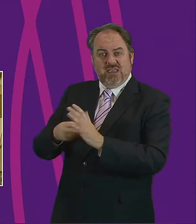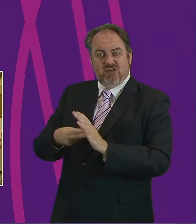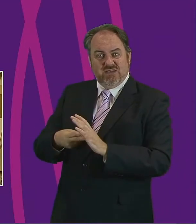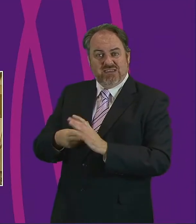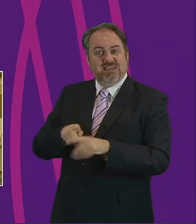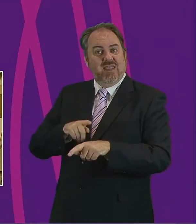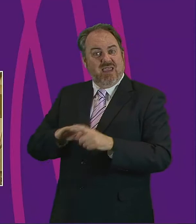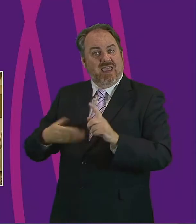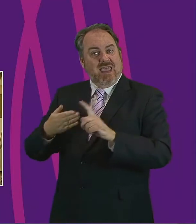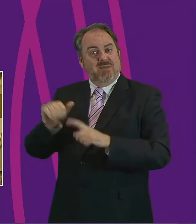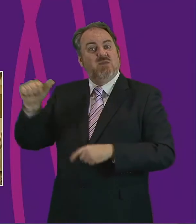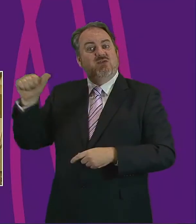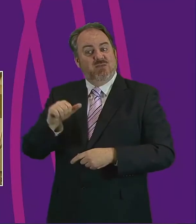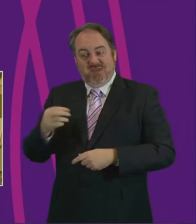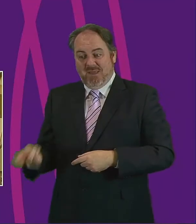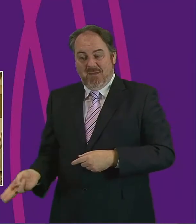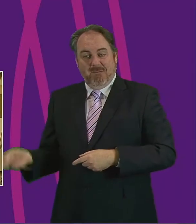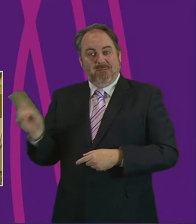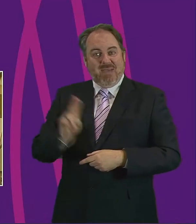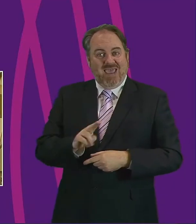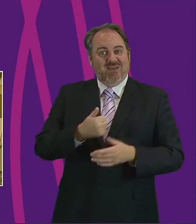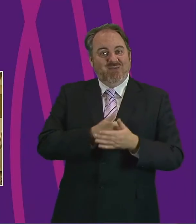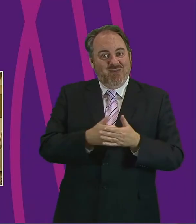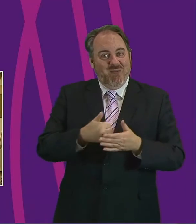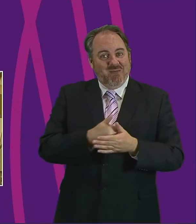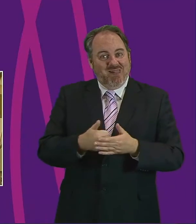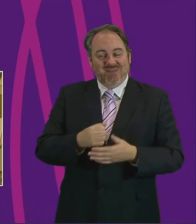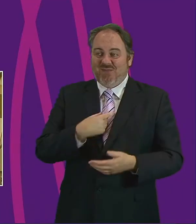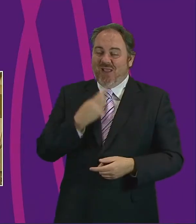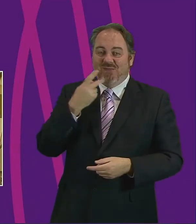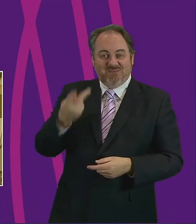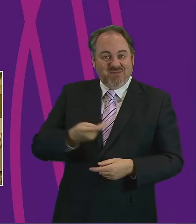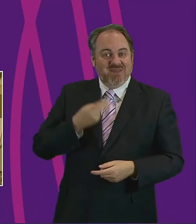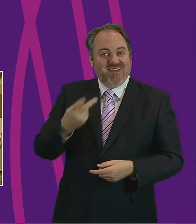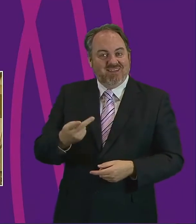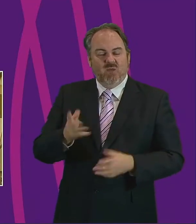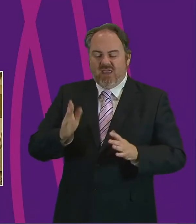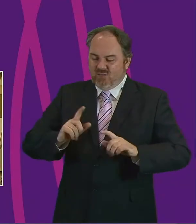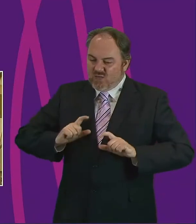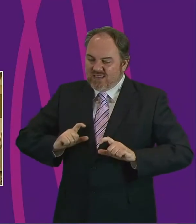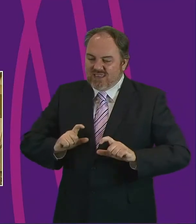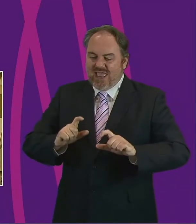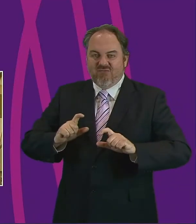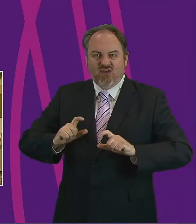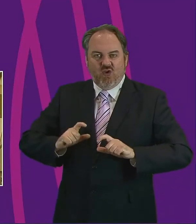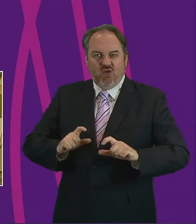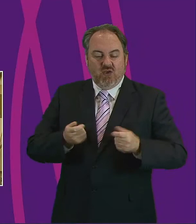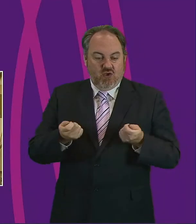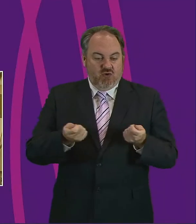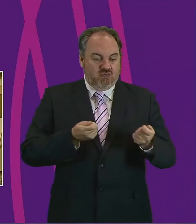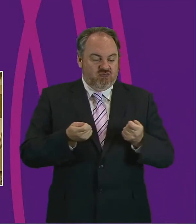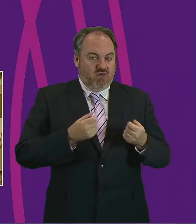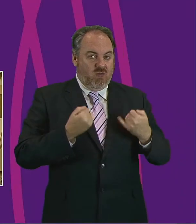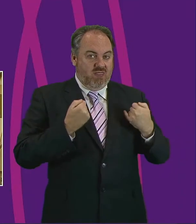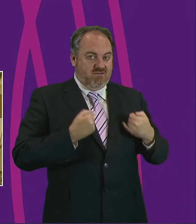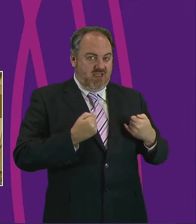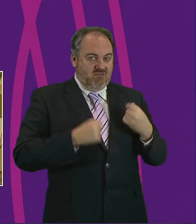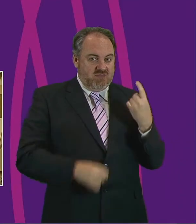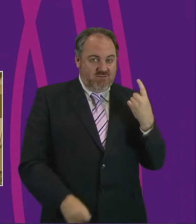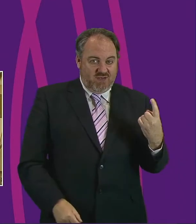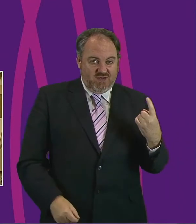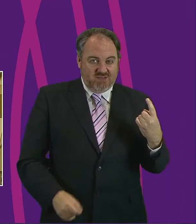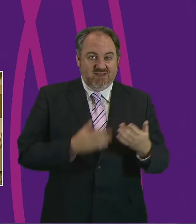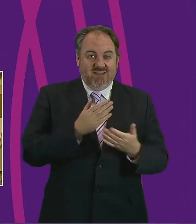back to normal. And that comes back to this key point that we have to continue, as we are doing right now, to suppress this virus. Because if we get it suppressed